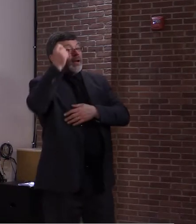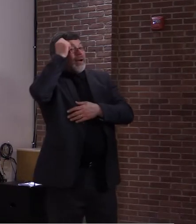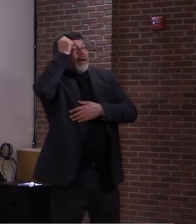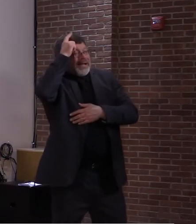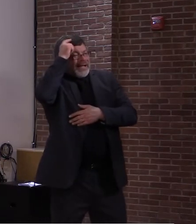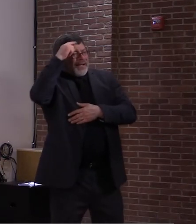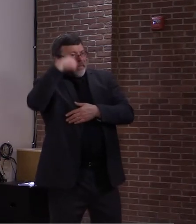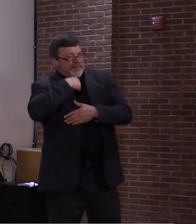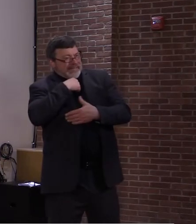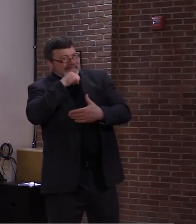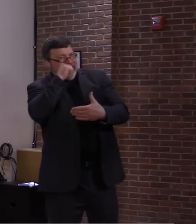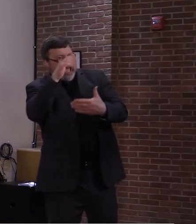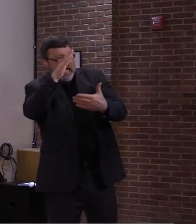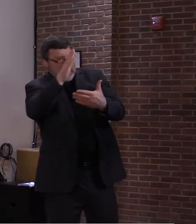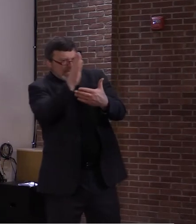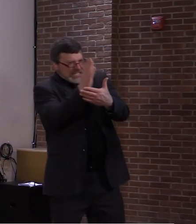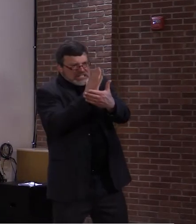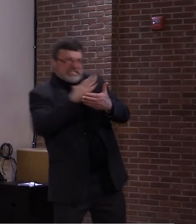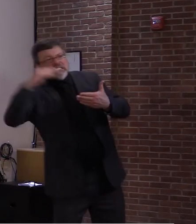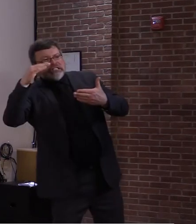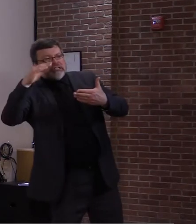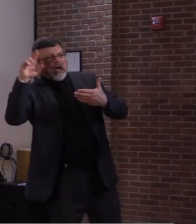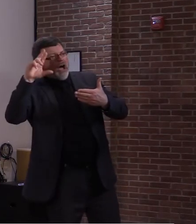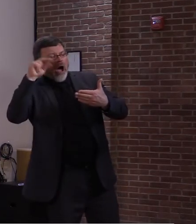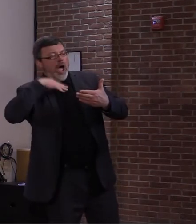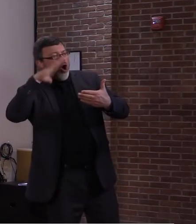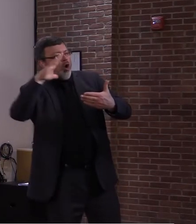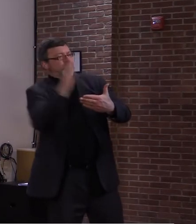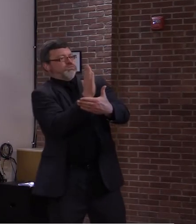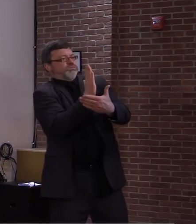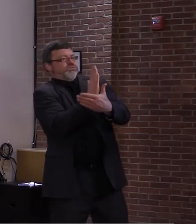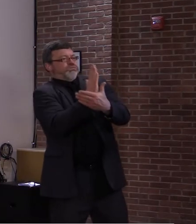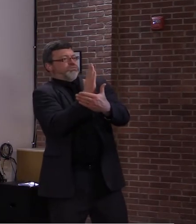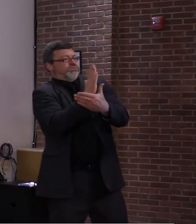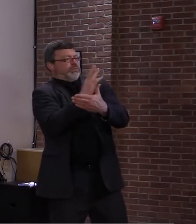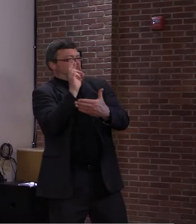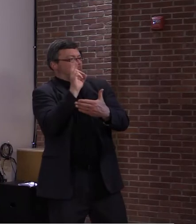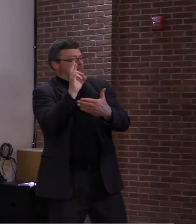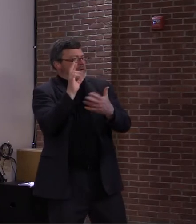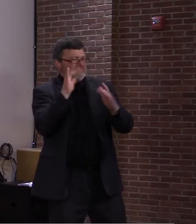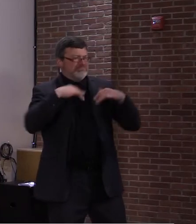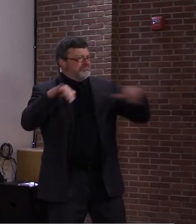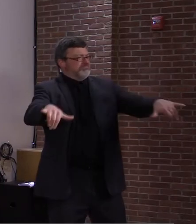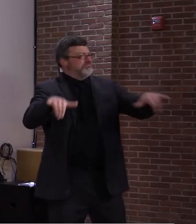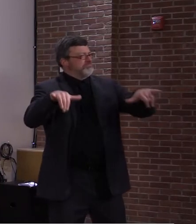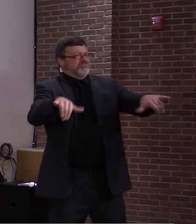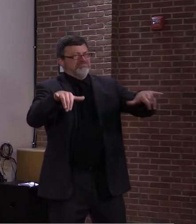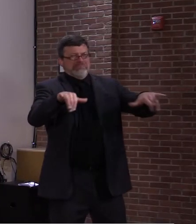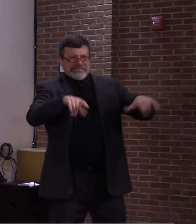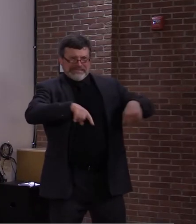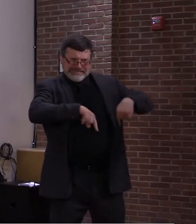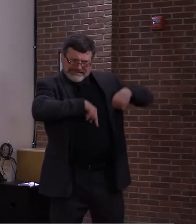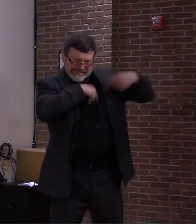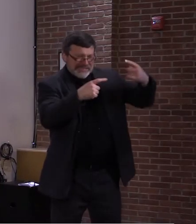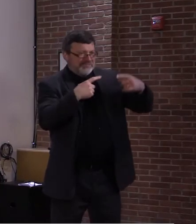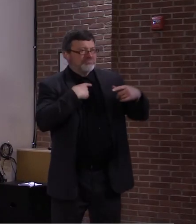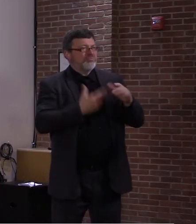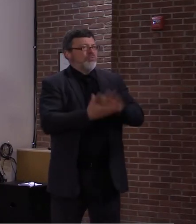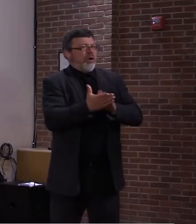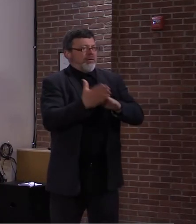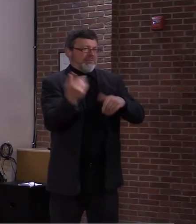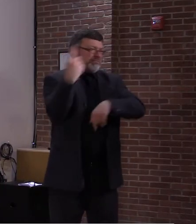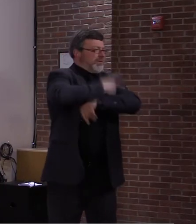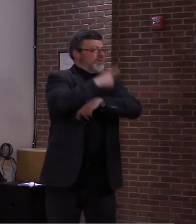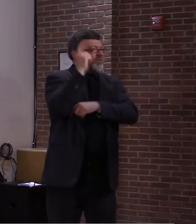been something that I've done since the very beginning. I've reached across the aisle, expecting people to